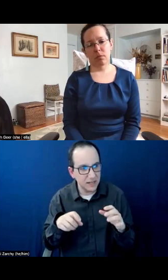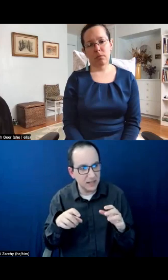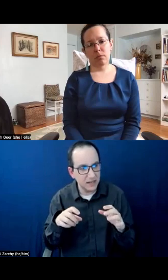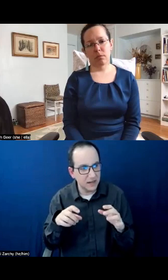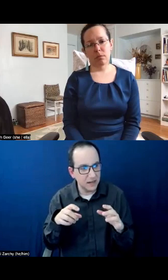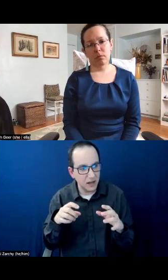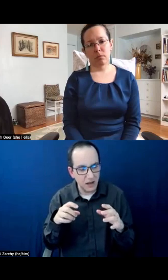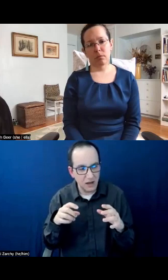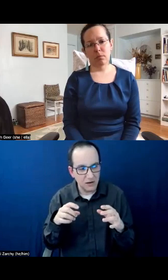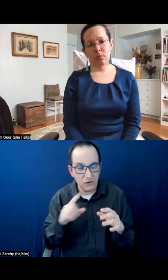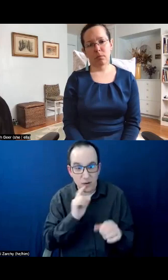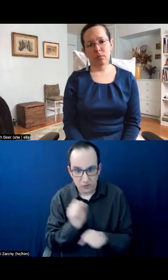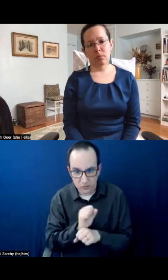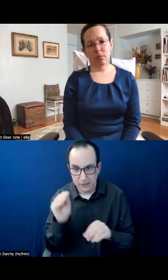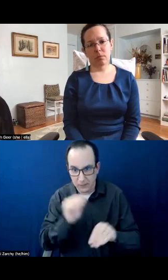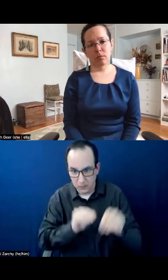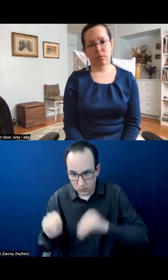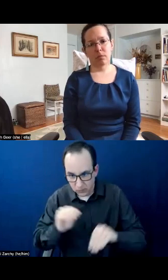concretely and